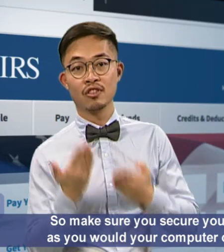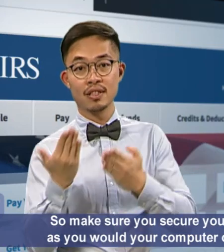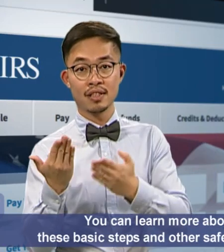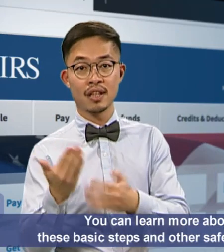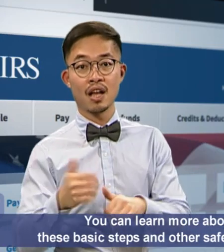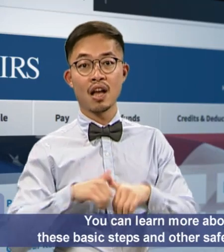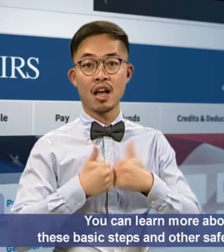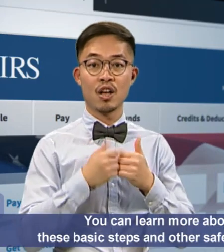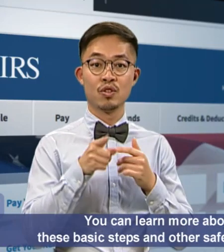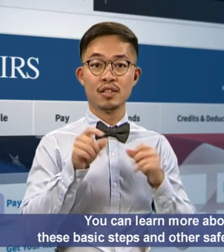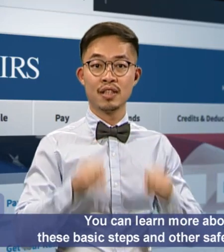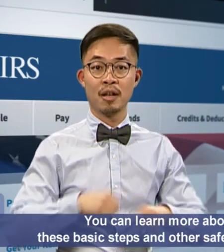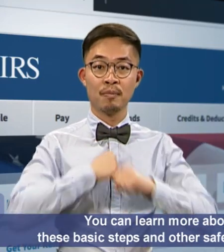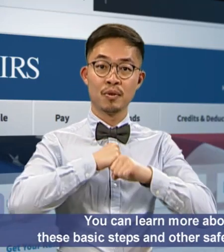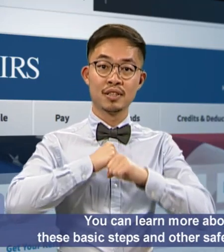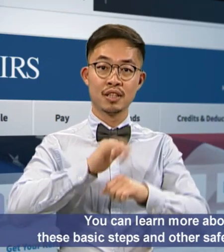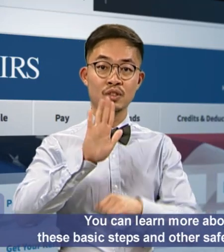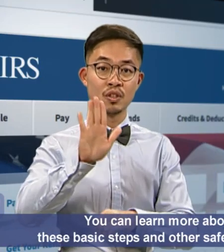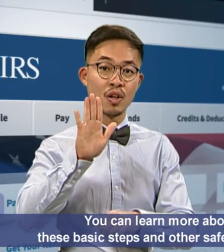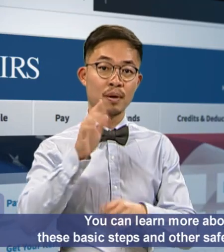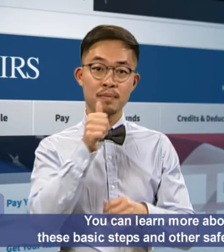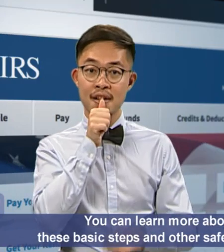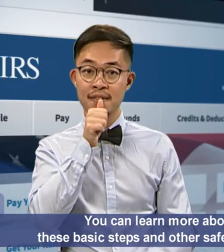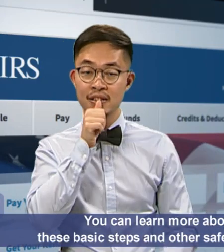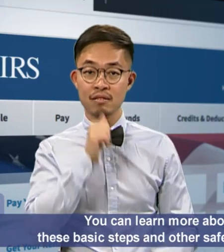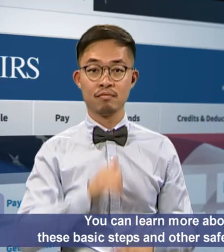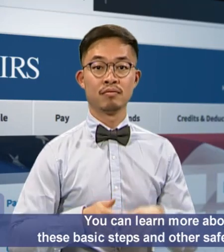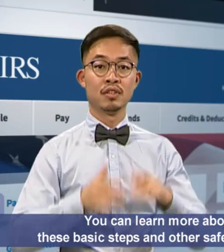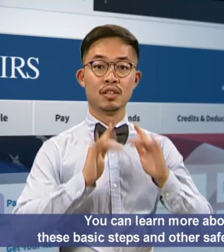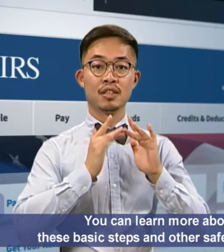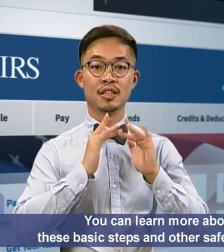You can learn more about these basic steps and other safeguards